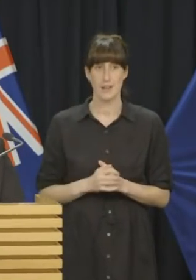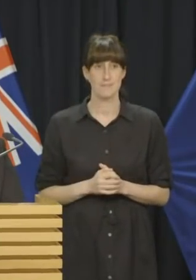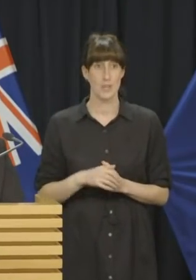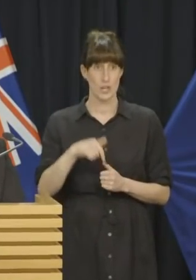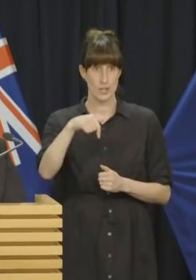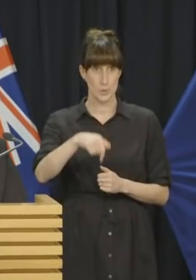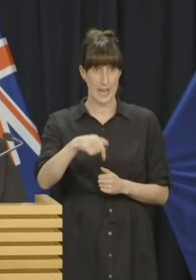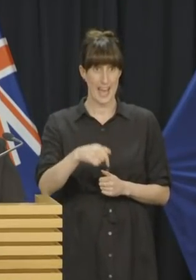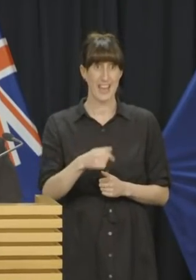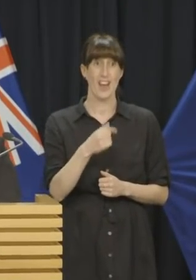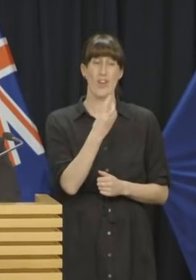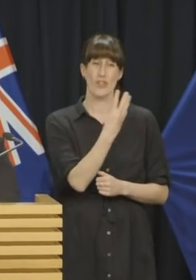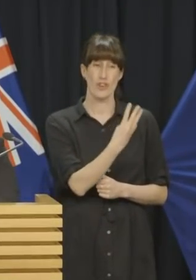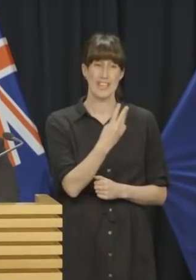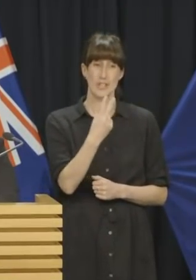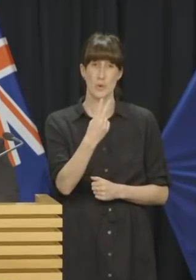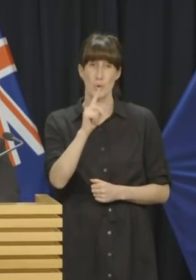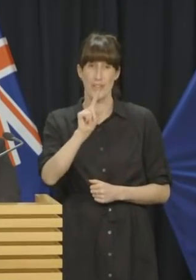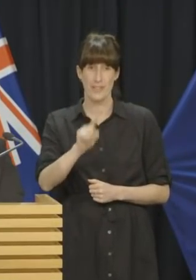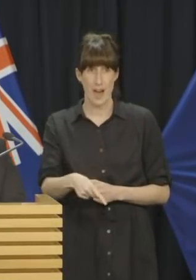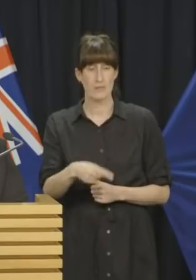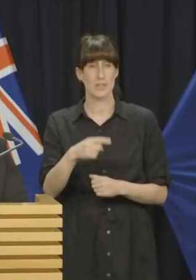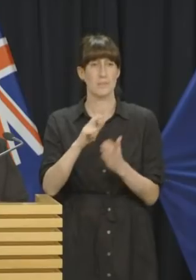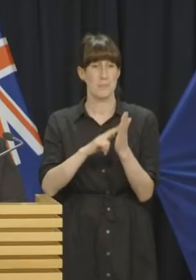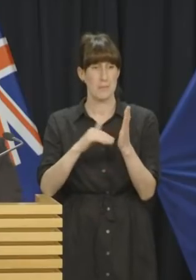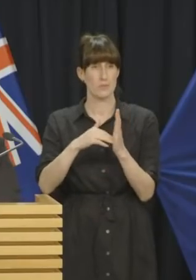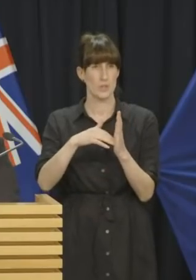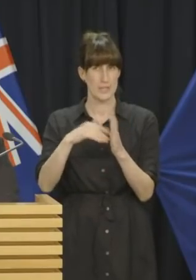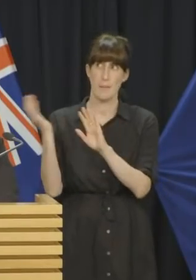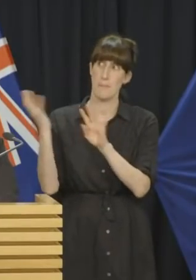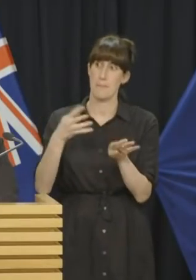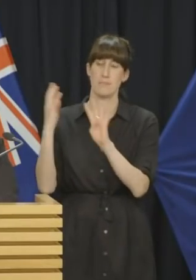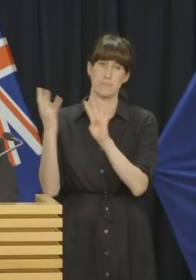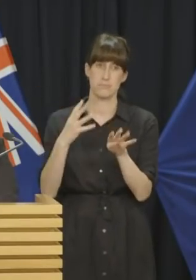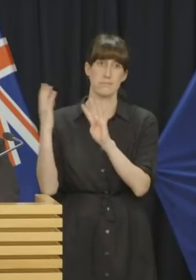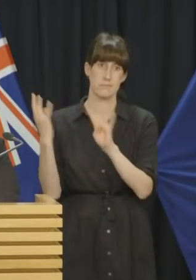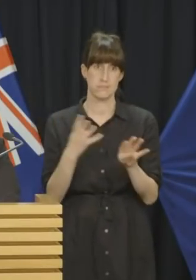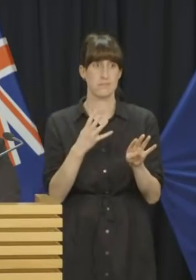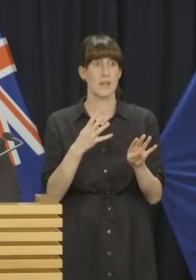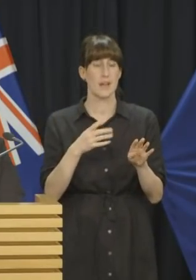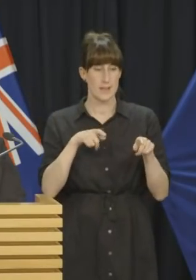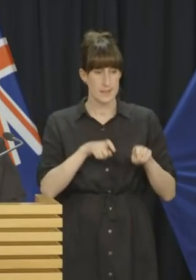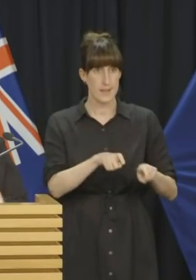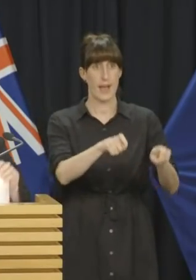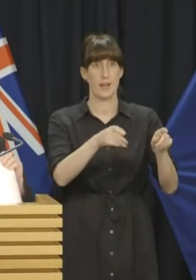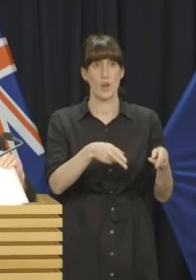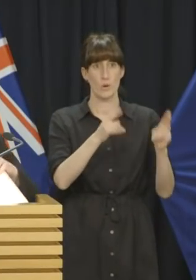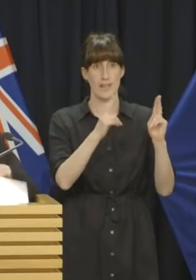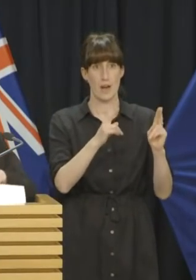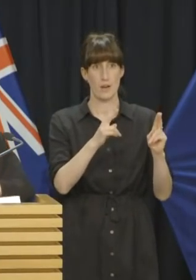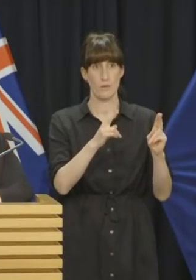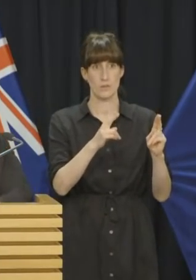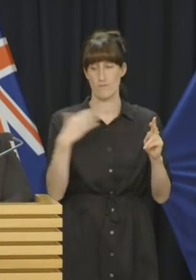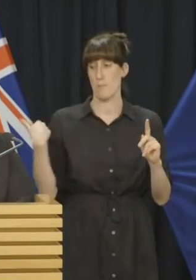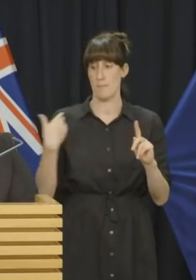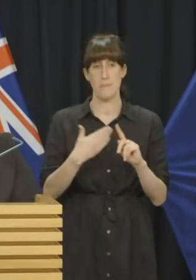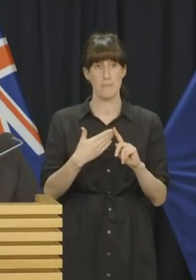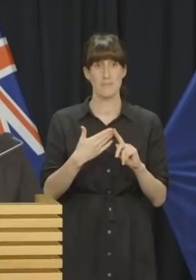seen 32,221 New Zealanders return home and go through managed isolation and quarantine since the 26th of